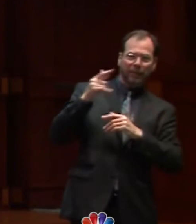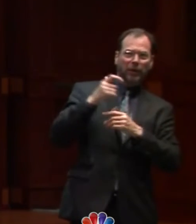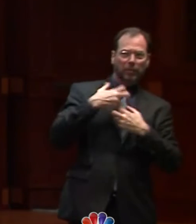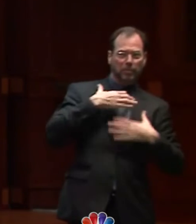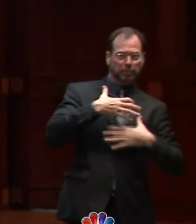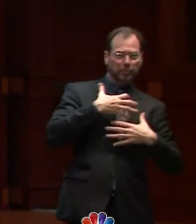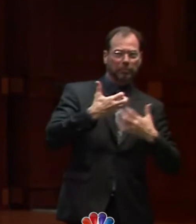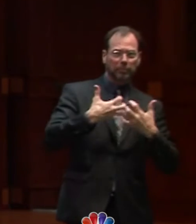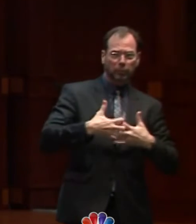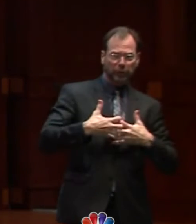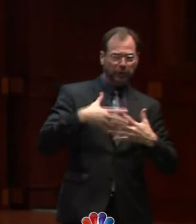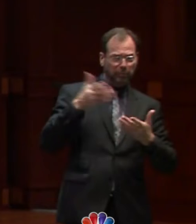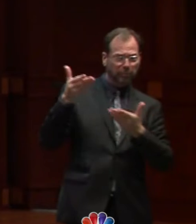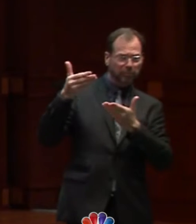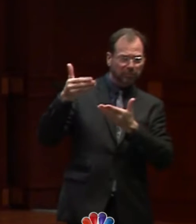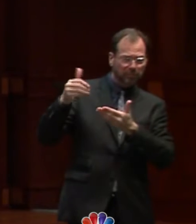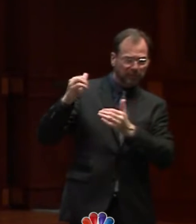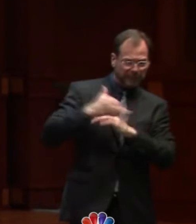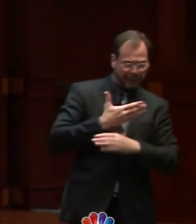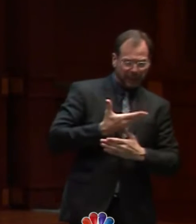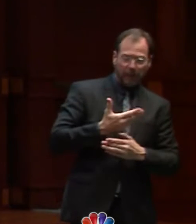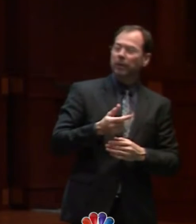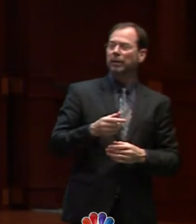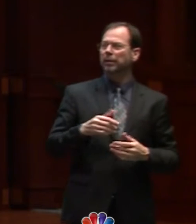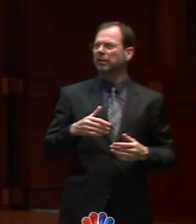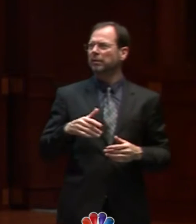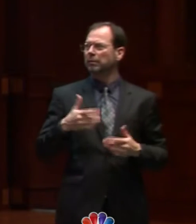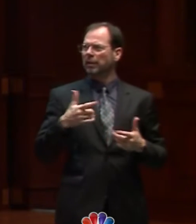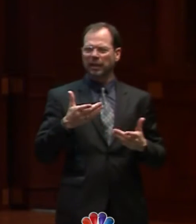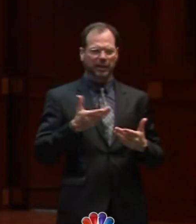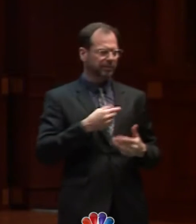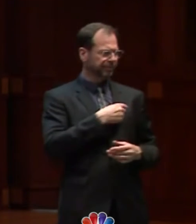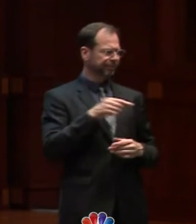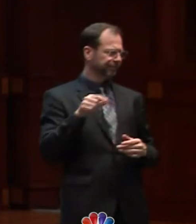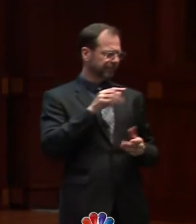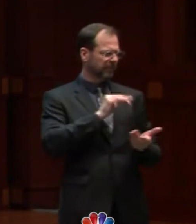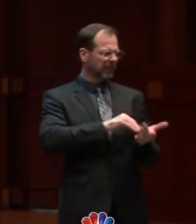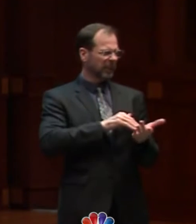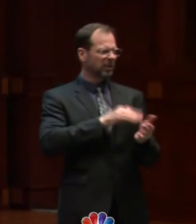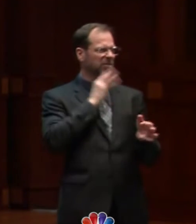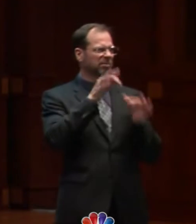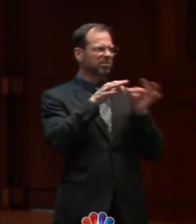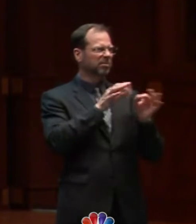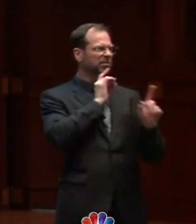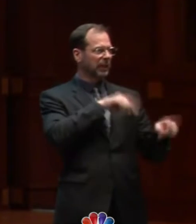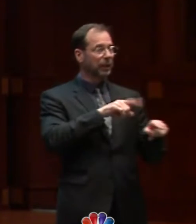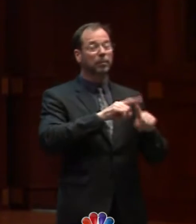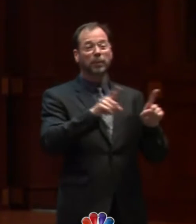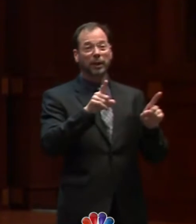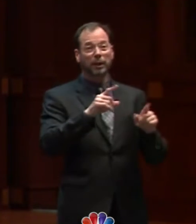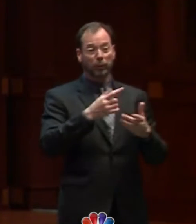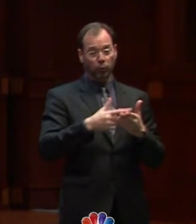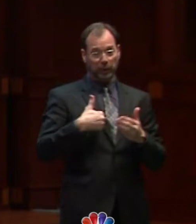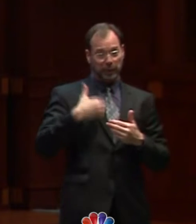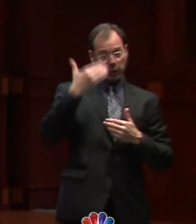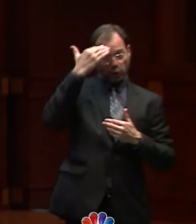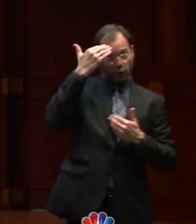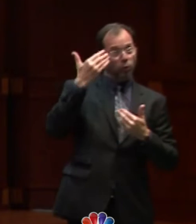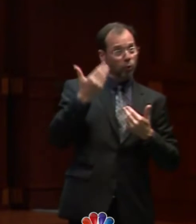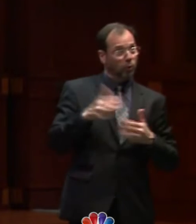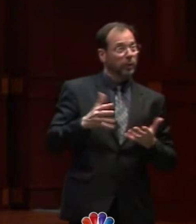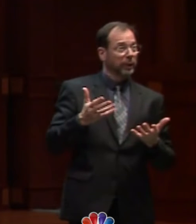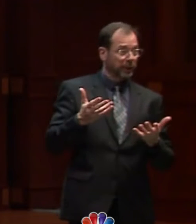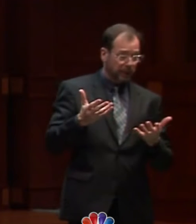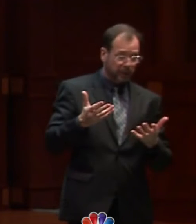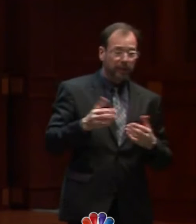the federal government to release some of its national stockpile to the state of Texas? So I'm going to let the doctors answer this, but I'm going to tell you information that I have, which is